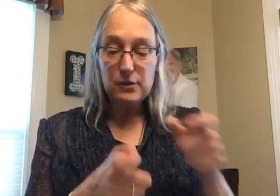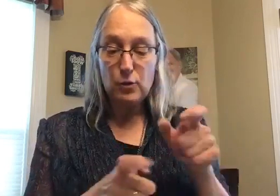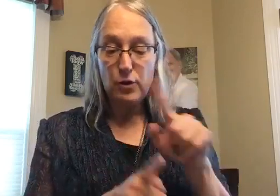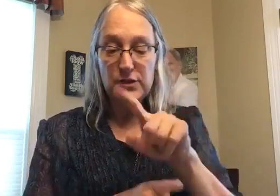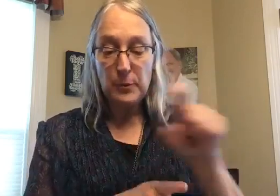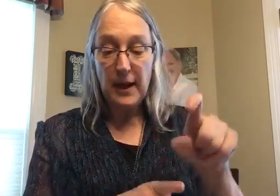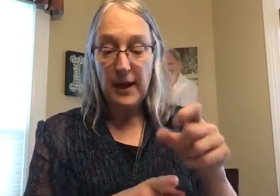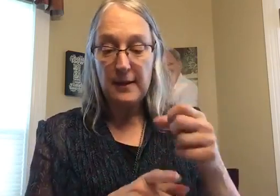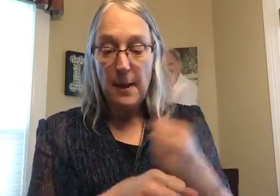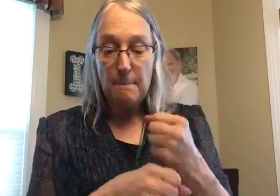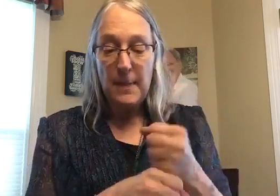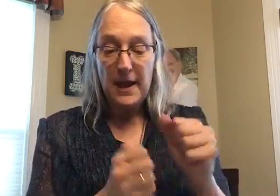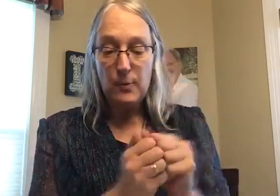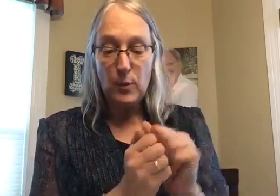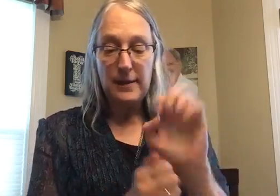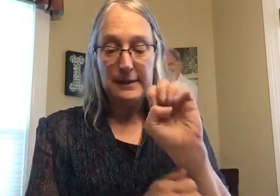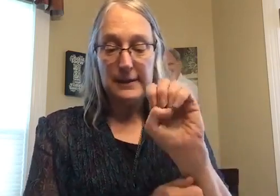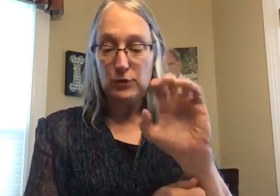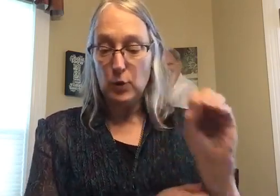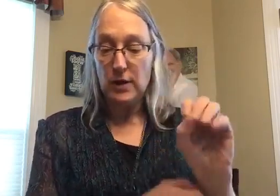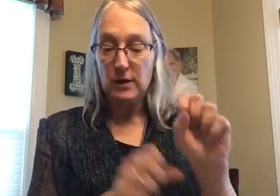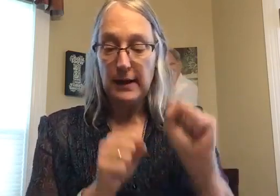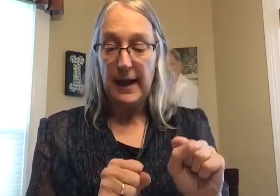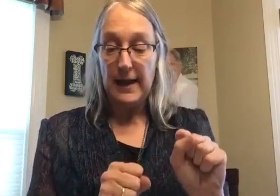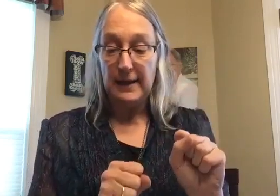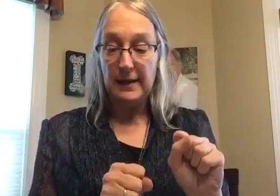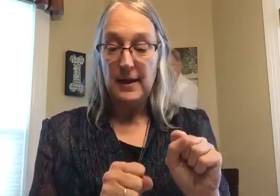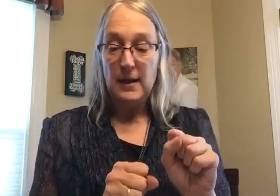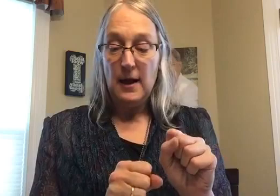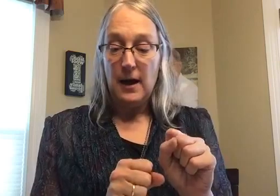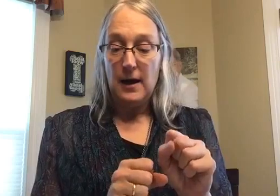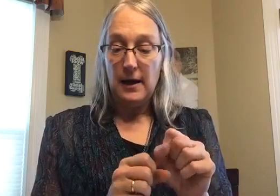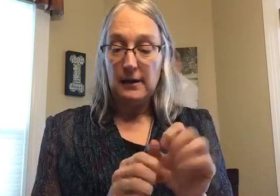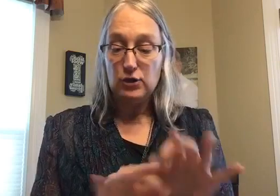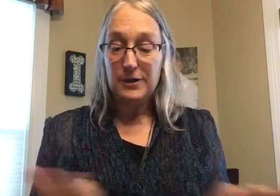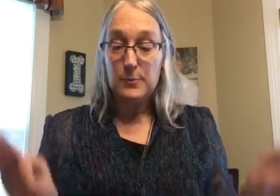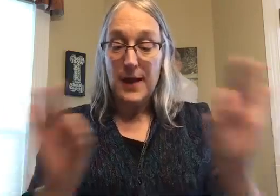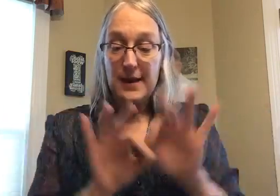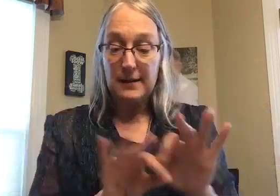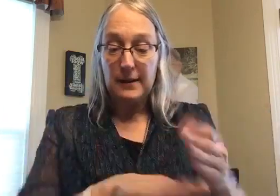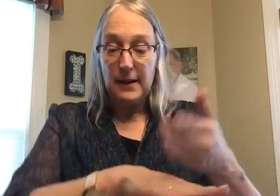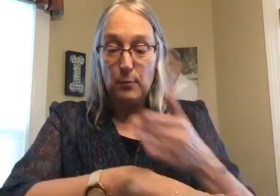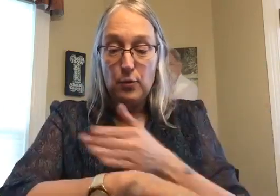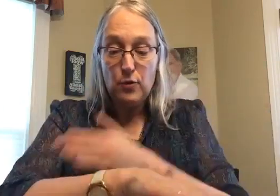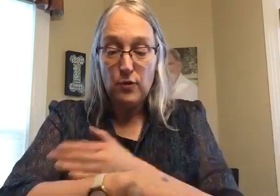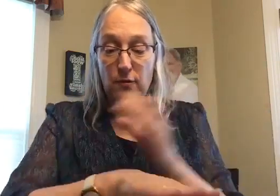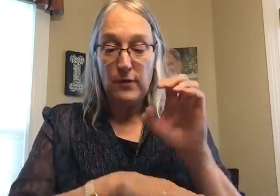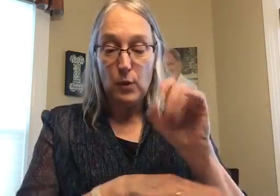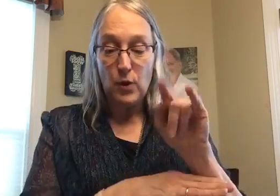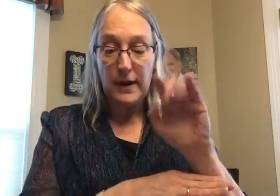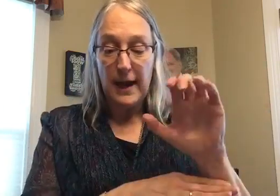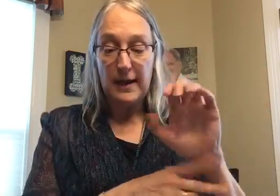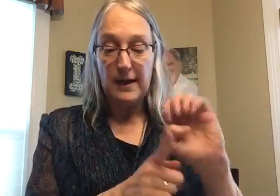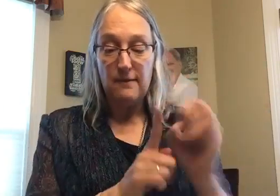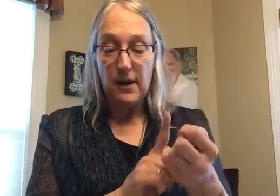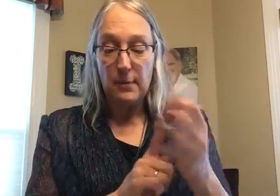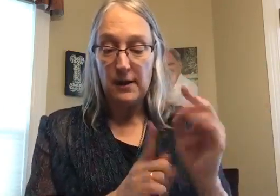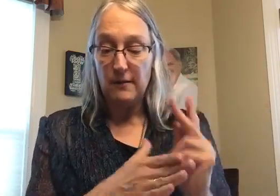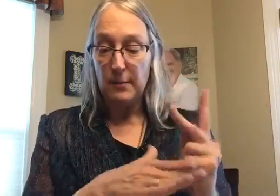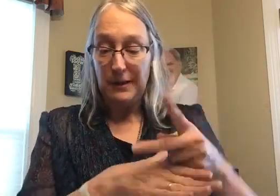control spray made with essential oil can dramatically improve the organic environment of the